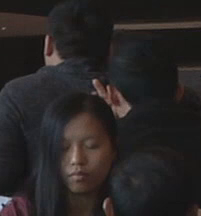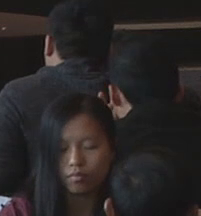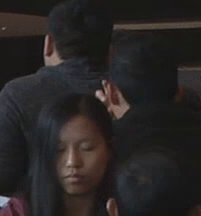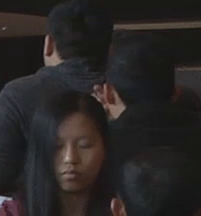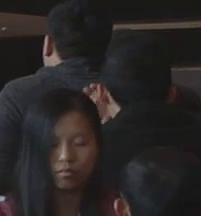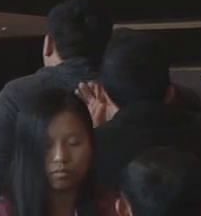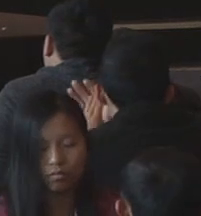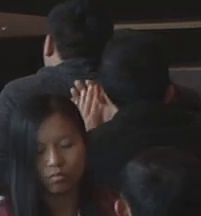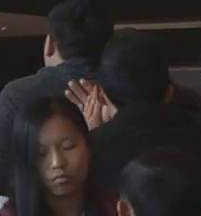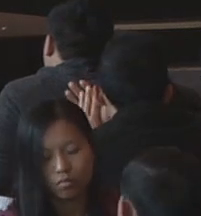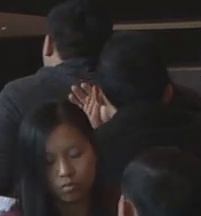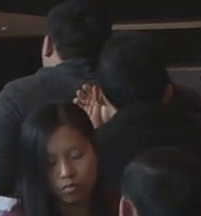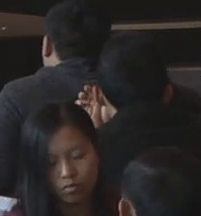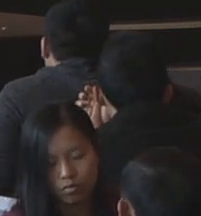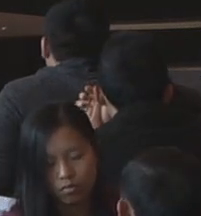Miley Lo.